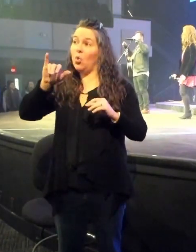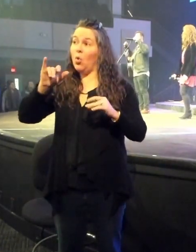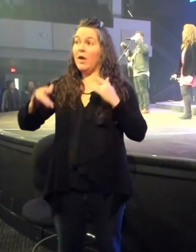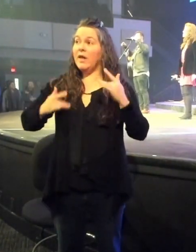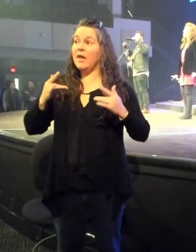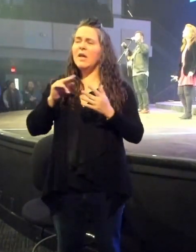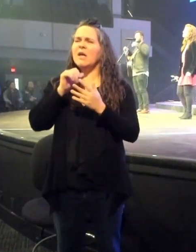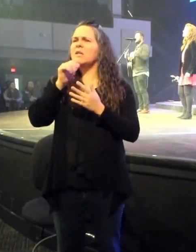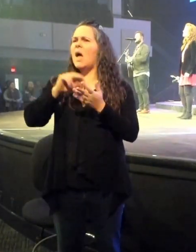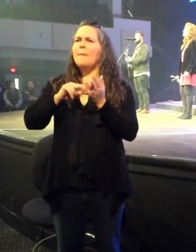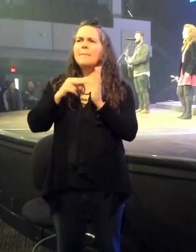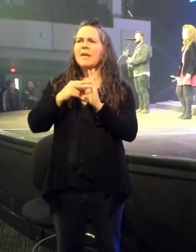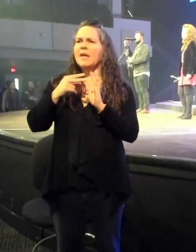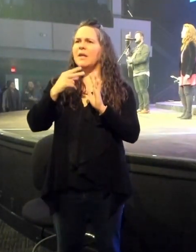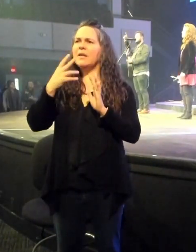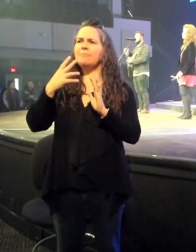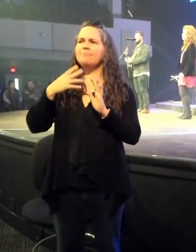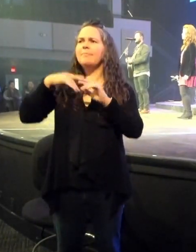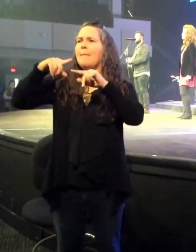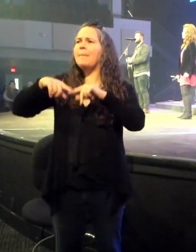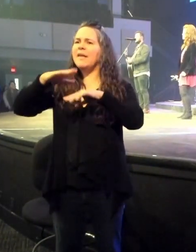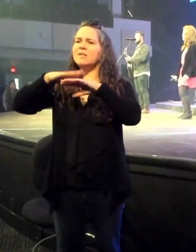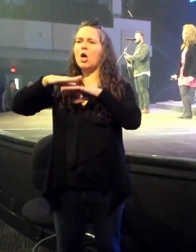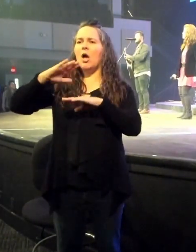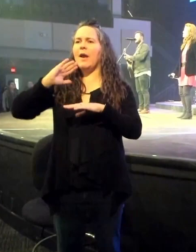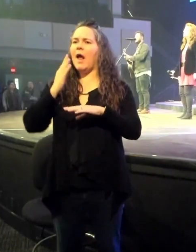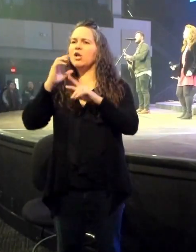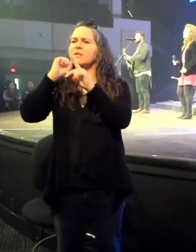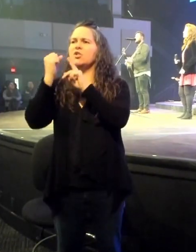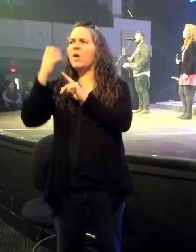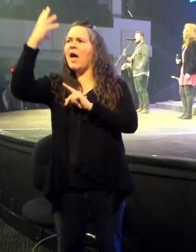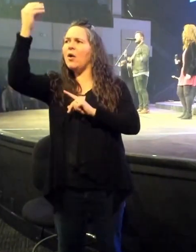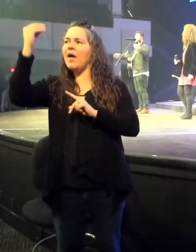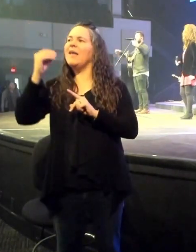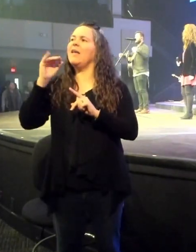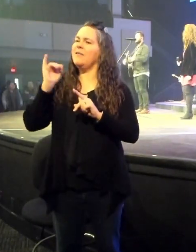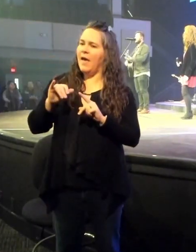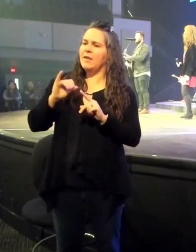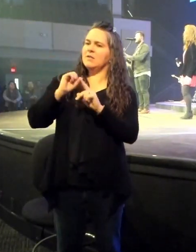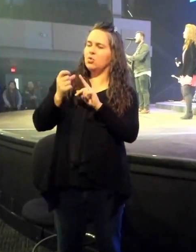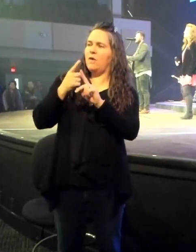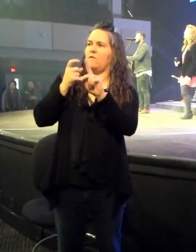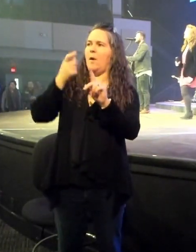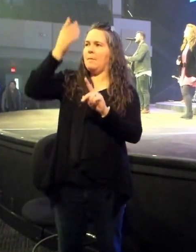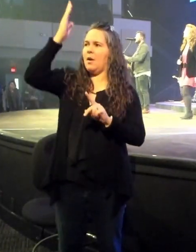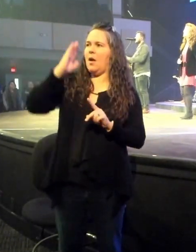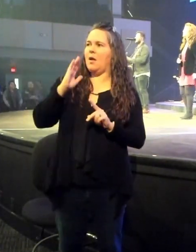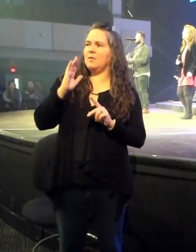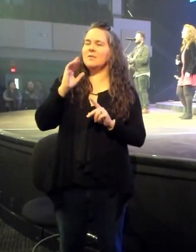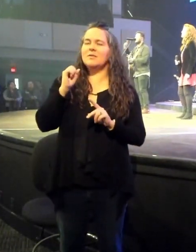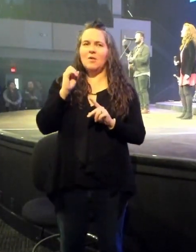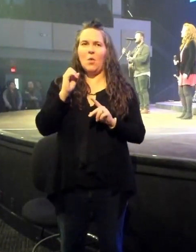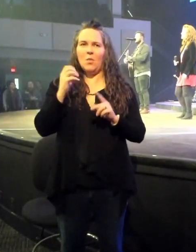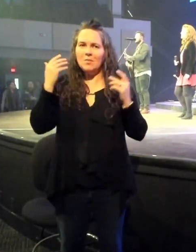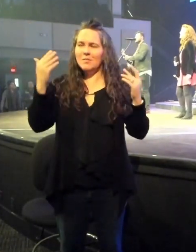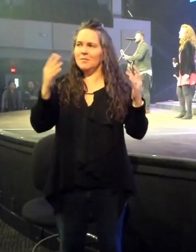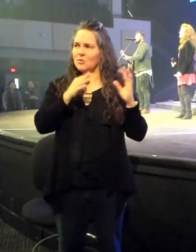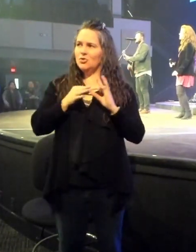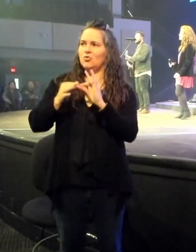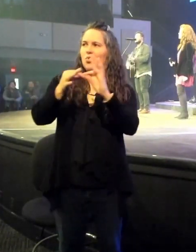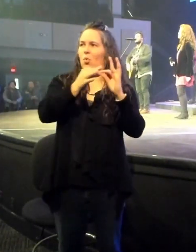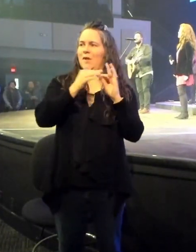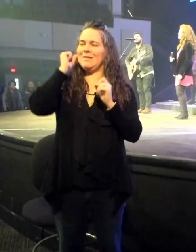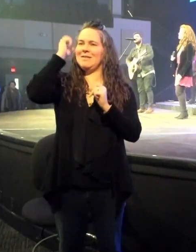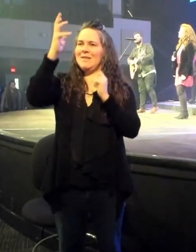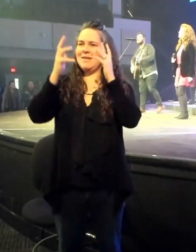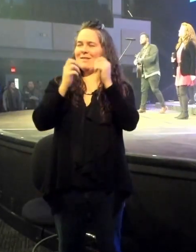external, situational-based joy, but it's the joy that comes from the Lord. Amen. So come on, let's join with all of our voices together, with all of heaven, as we sing